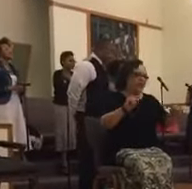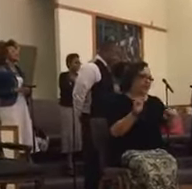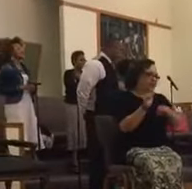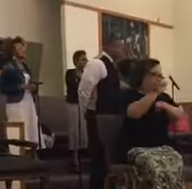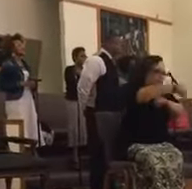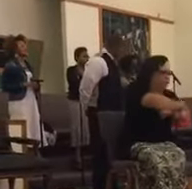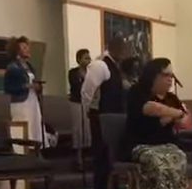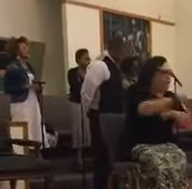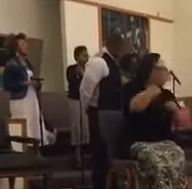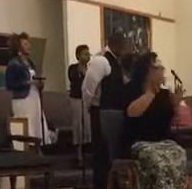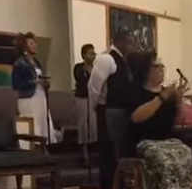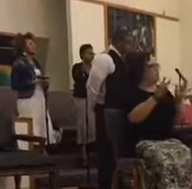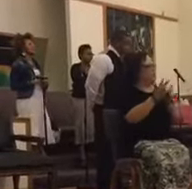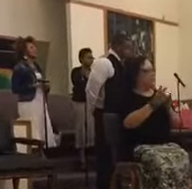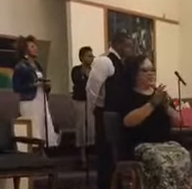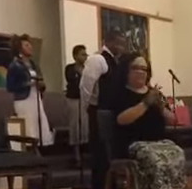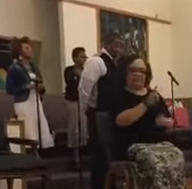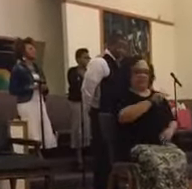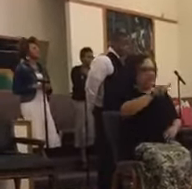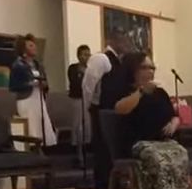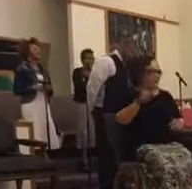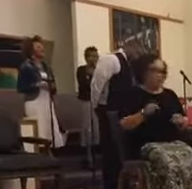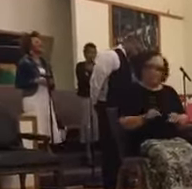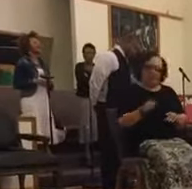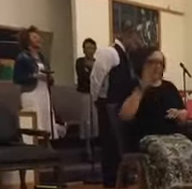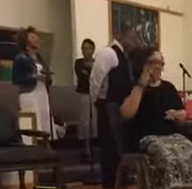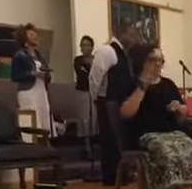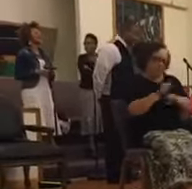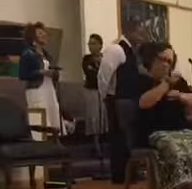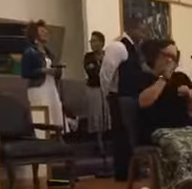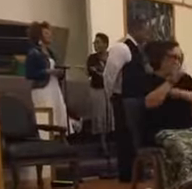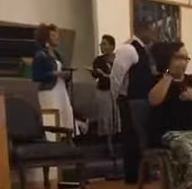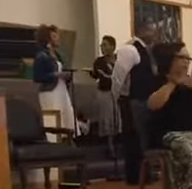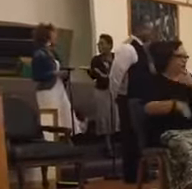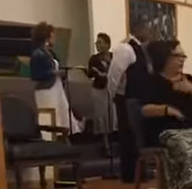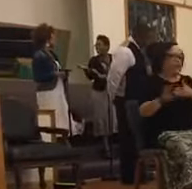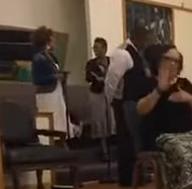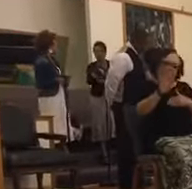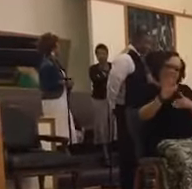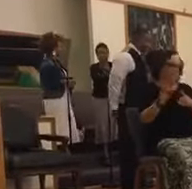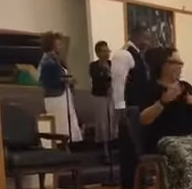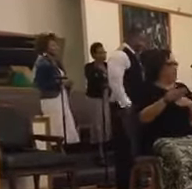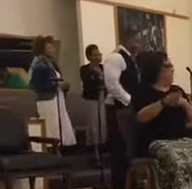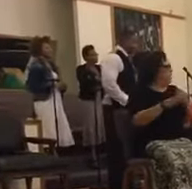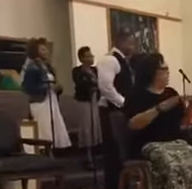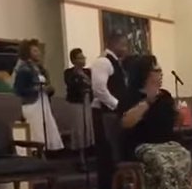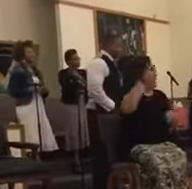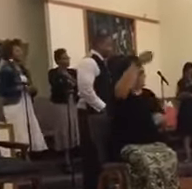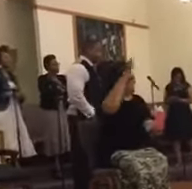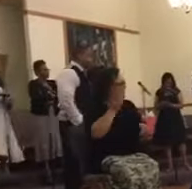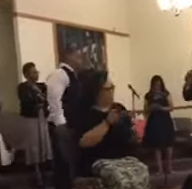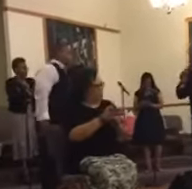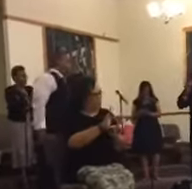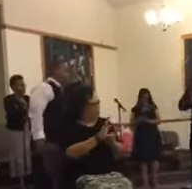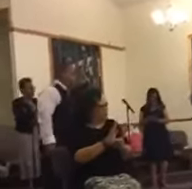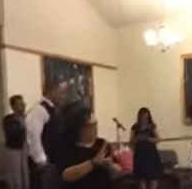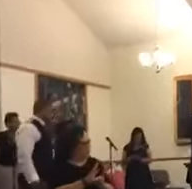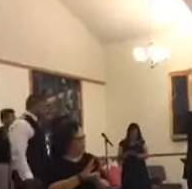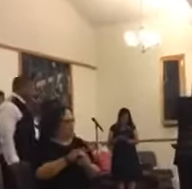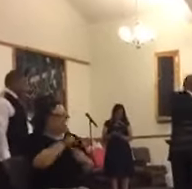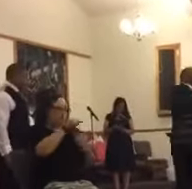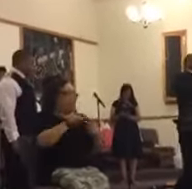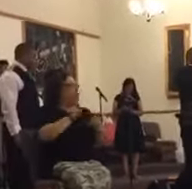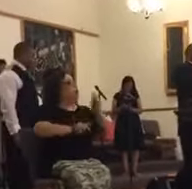in his hand. Is it God all right? I'm here to tell you, Russian, when folk try to do you wrong,